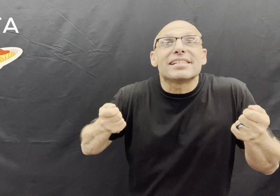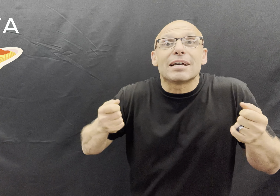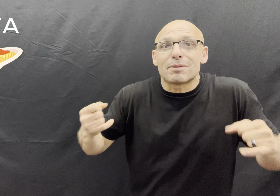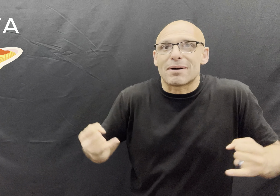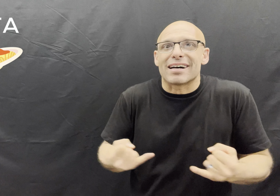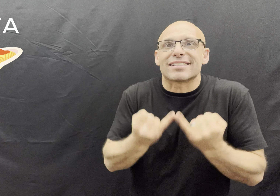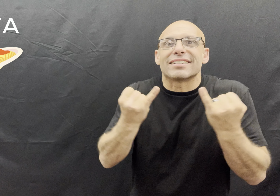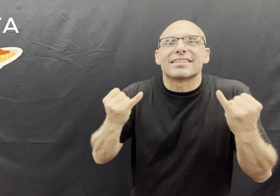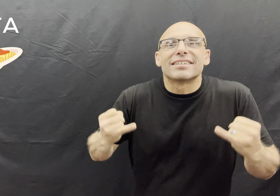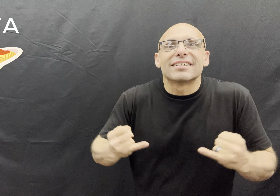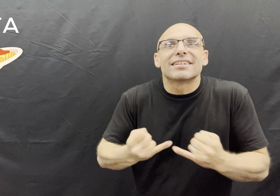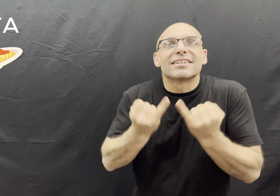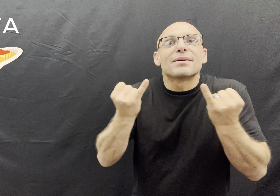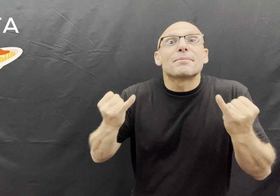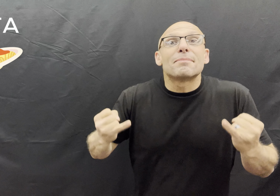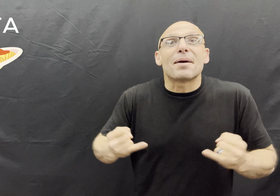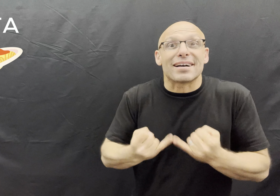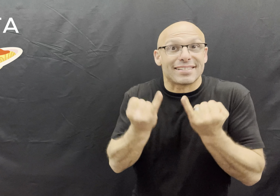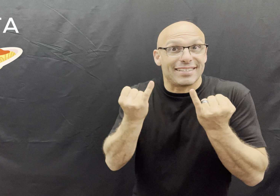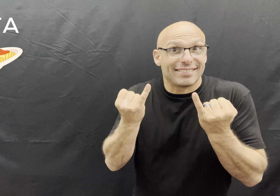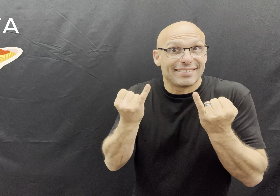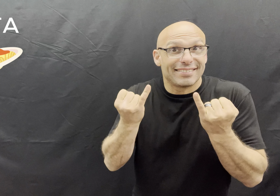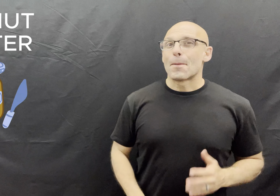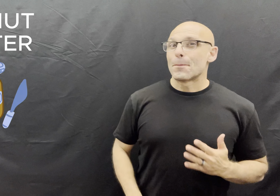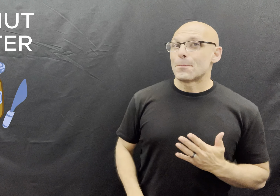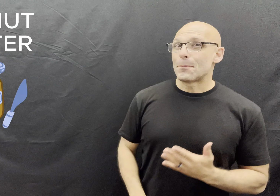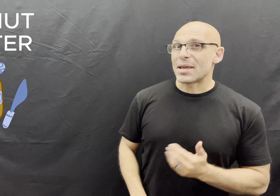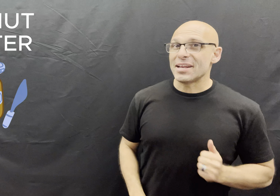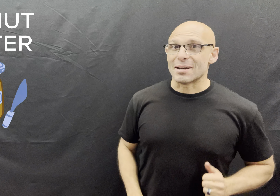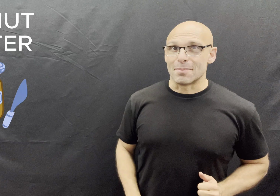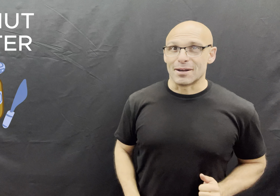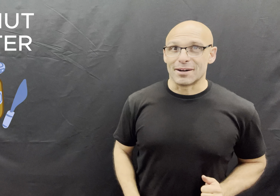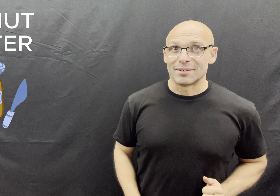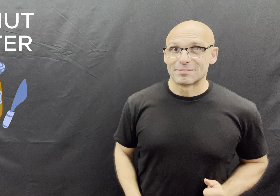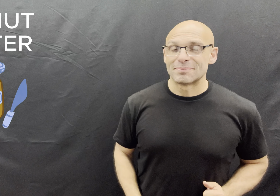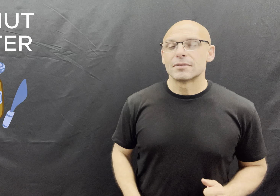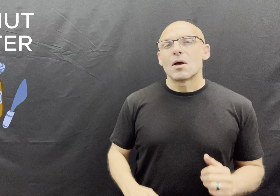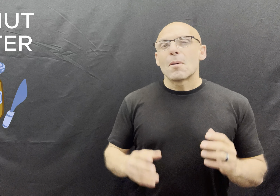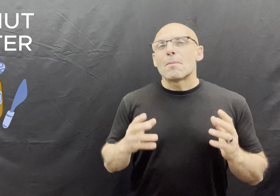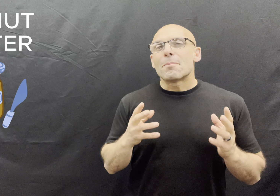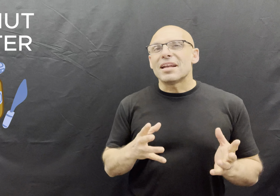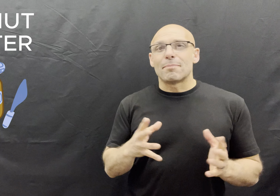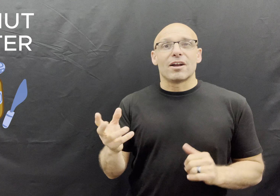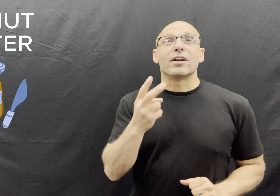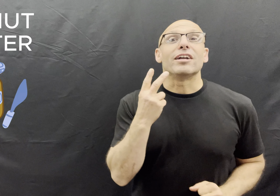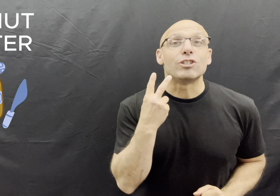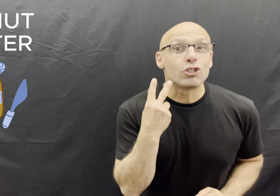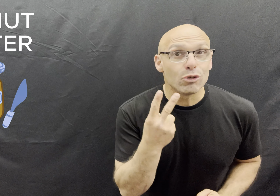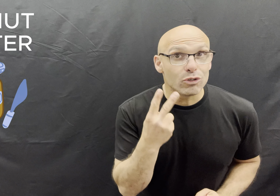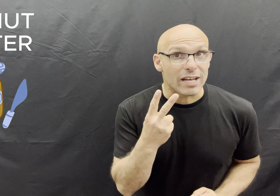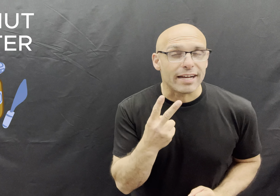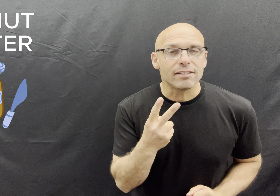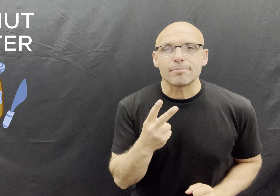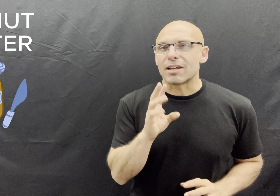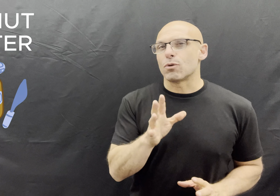up the pasta. Pasta. Peanut butter. Peanut butter is 2 signs. And if you watched